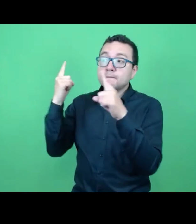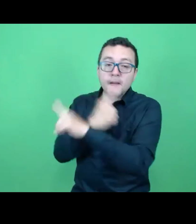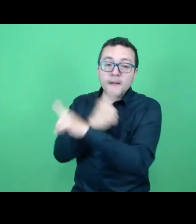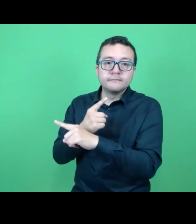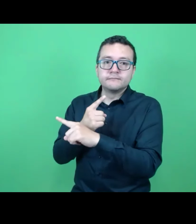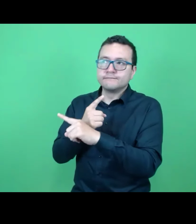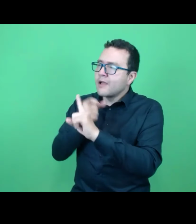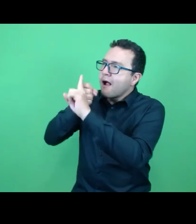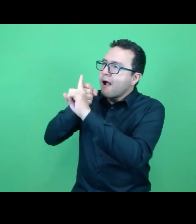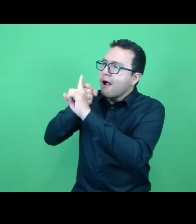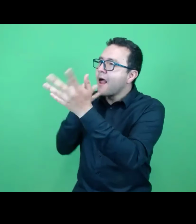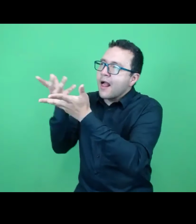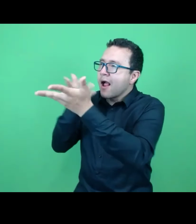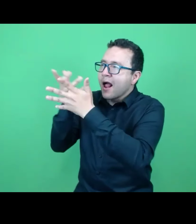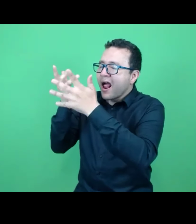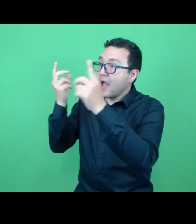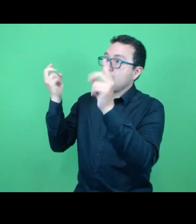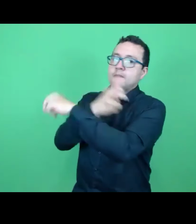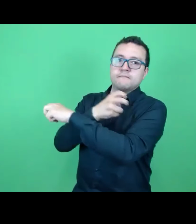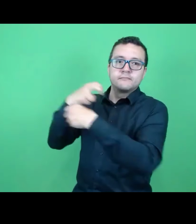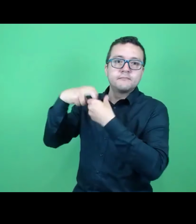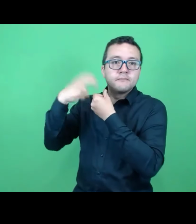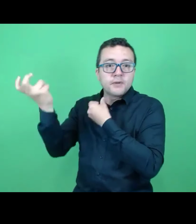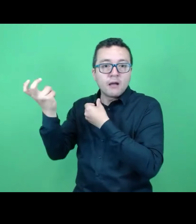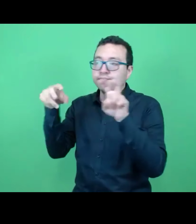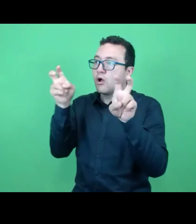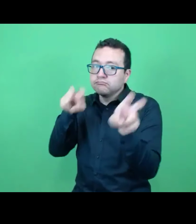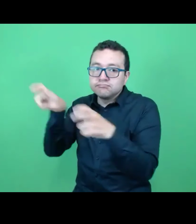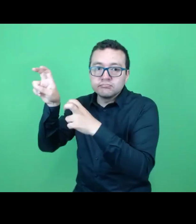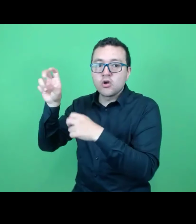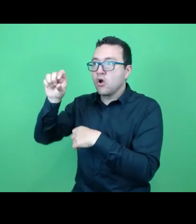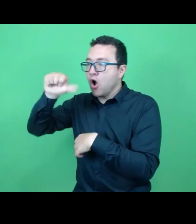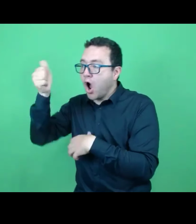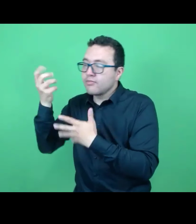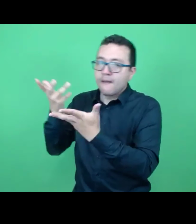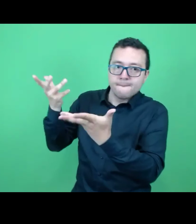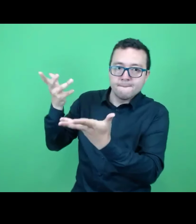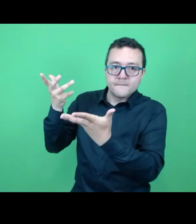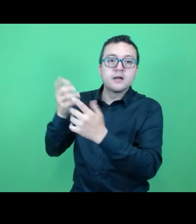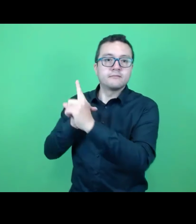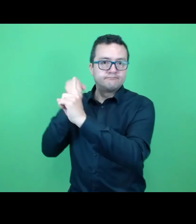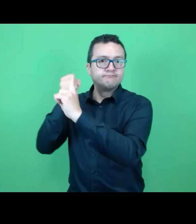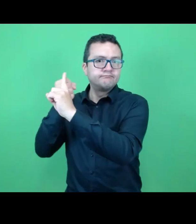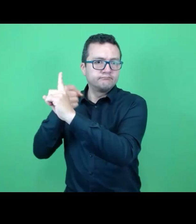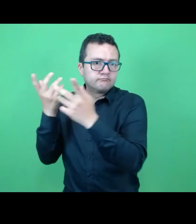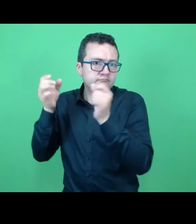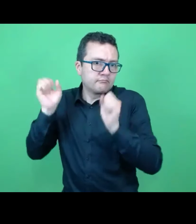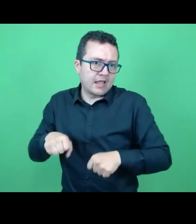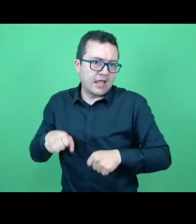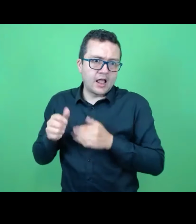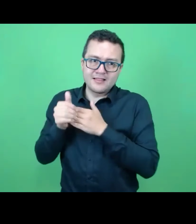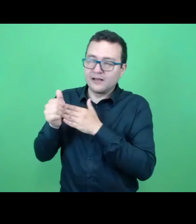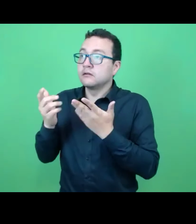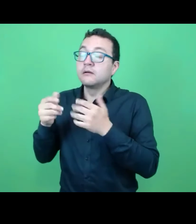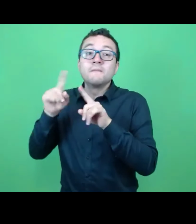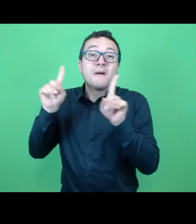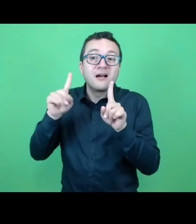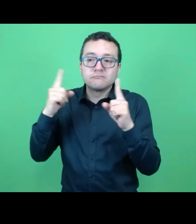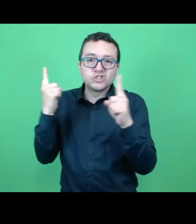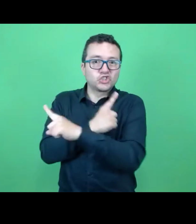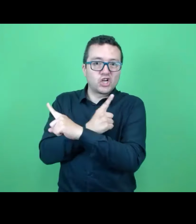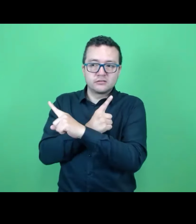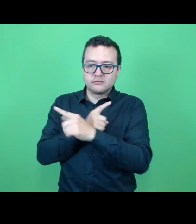less access to those government officials and policymakers and leaders, that really hindered the ability to